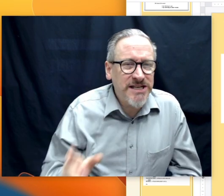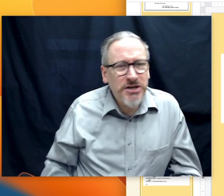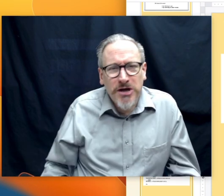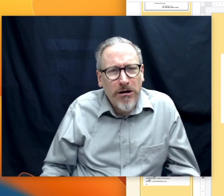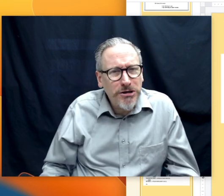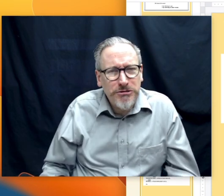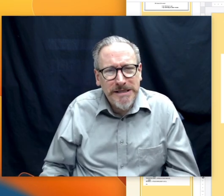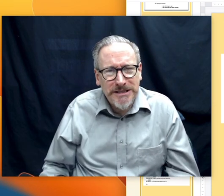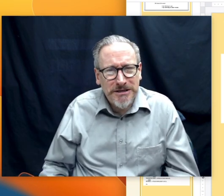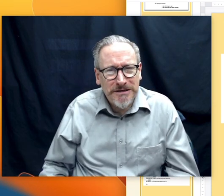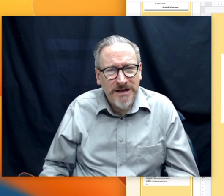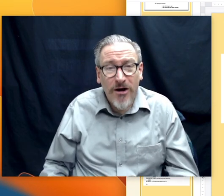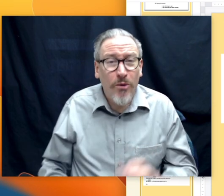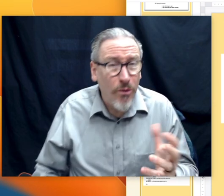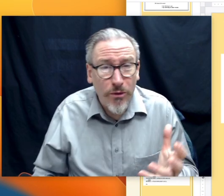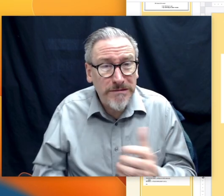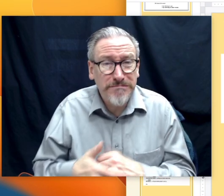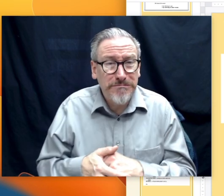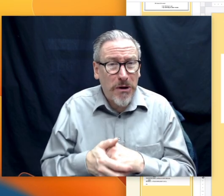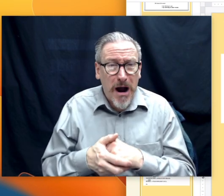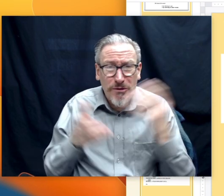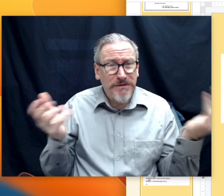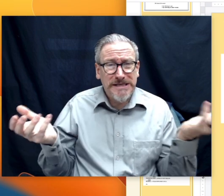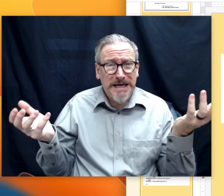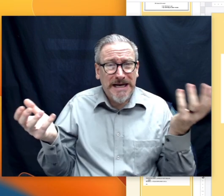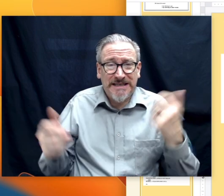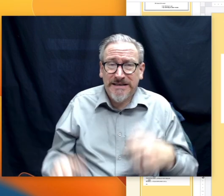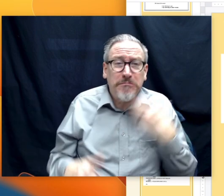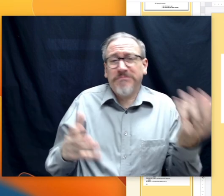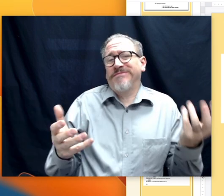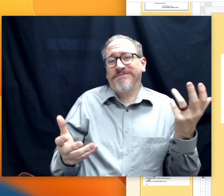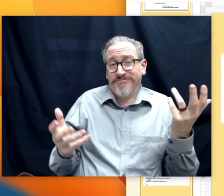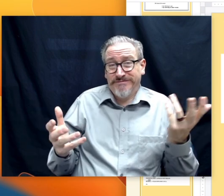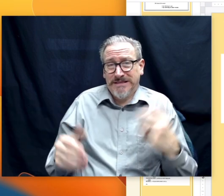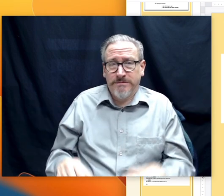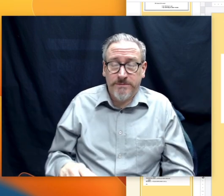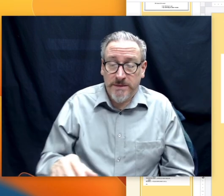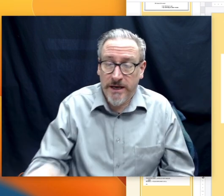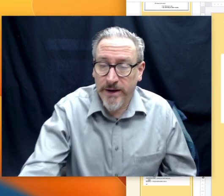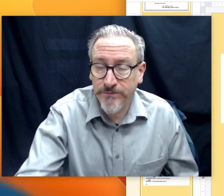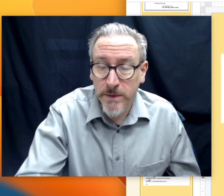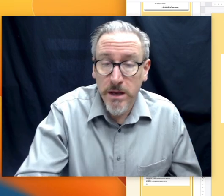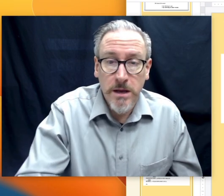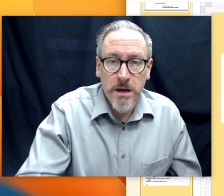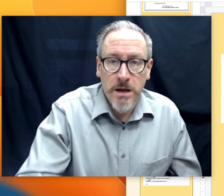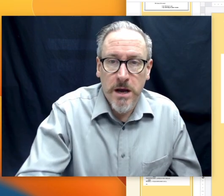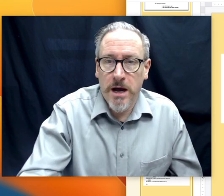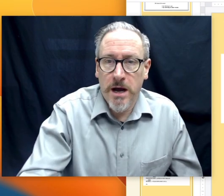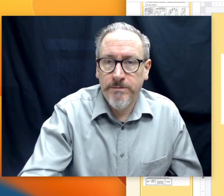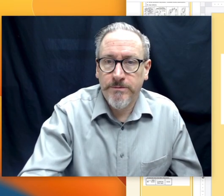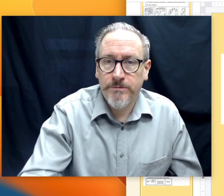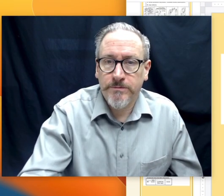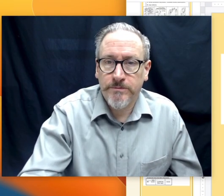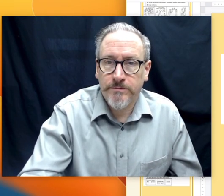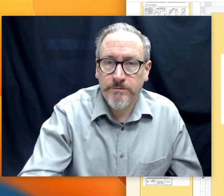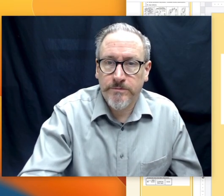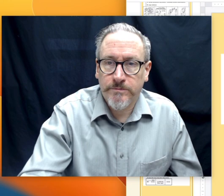That's such a harsh transition. Like, oh, how are these connected? Anyway, um,